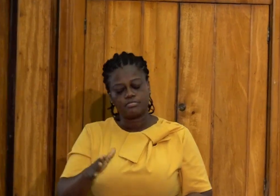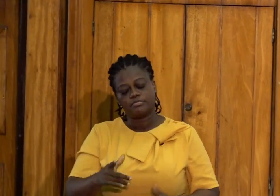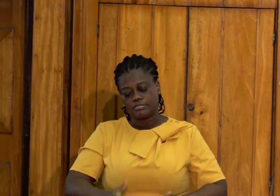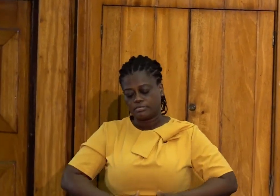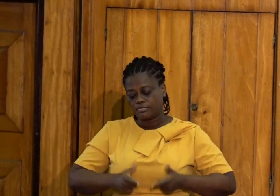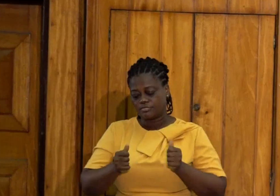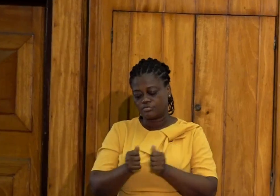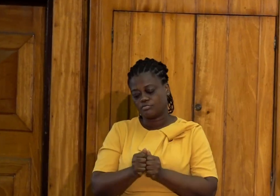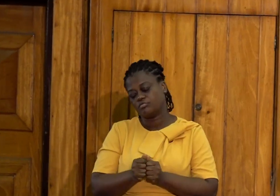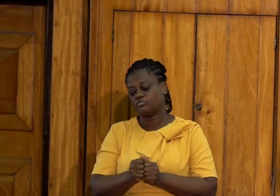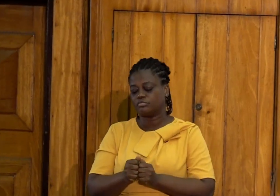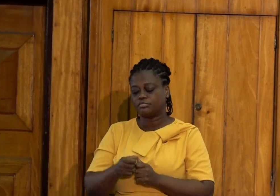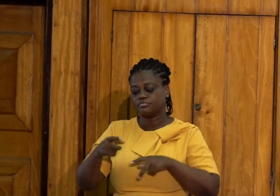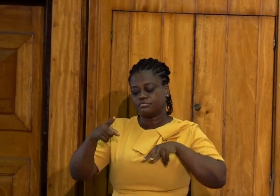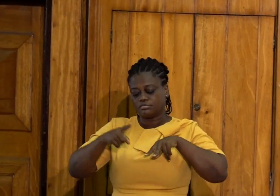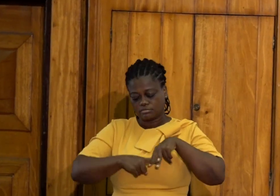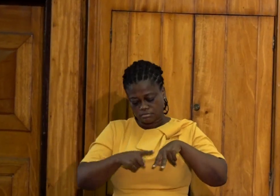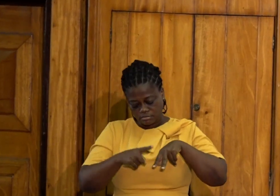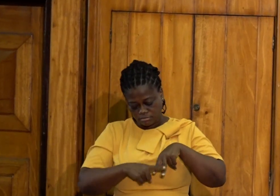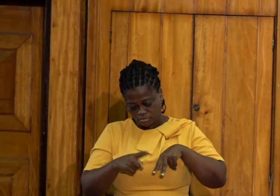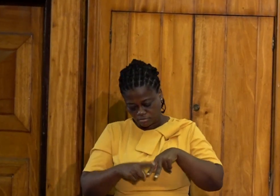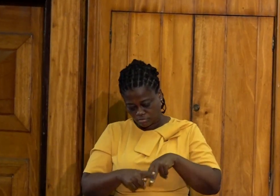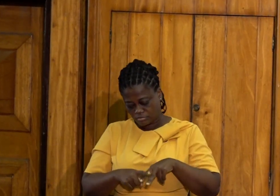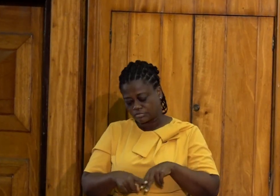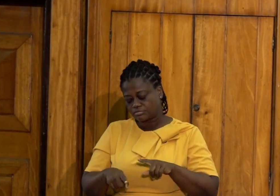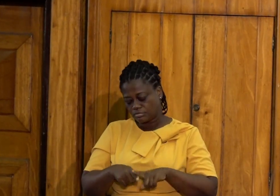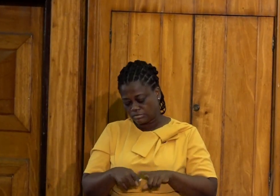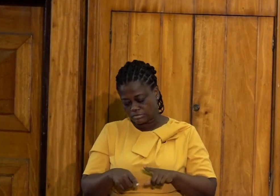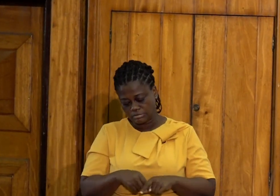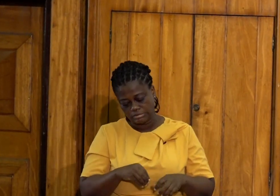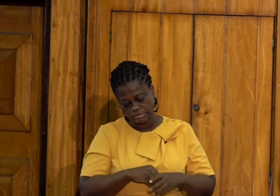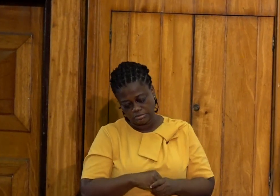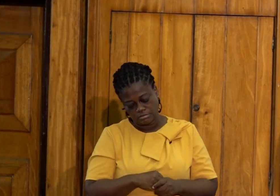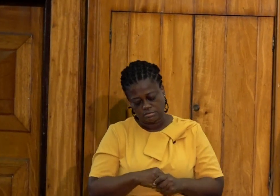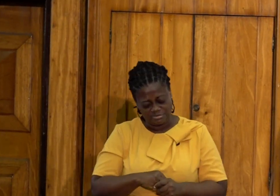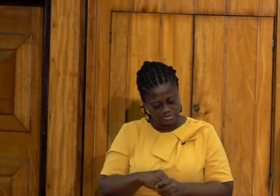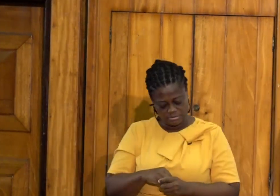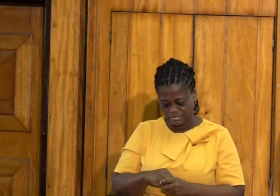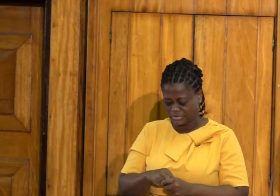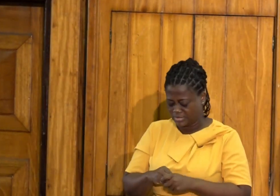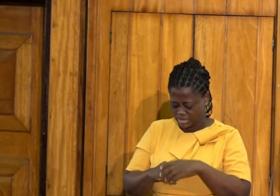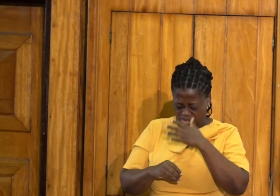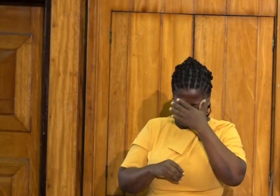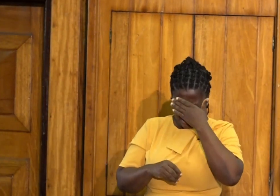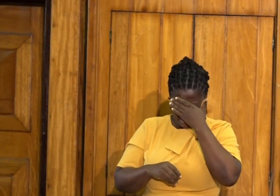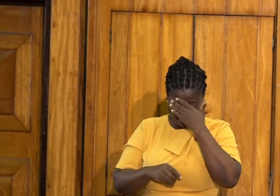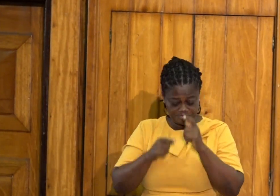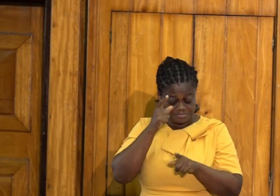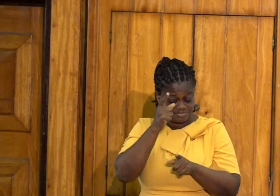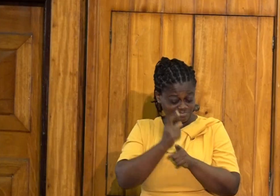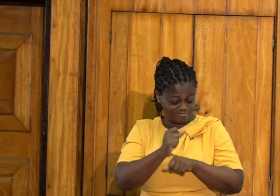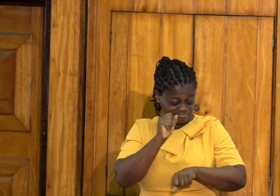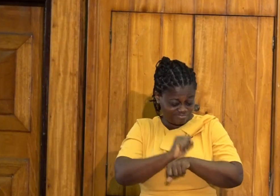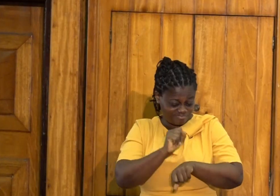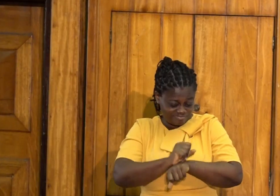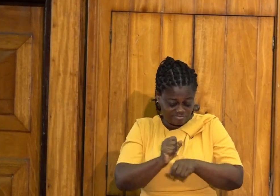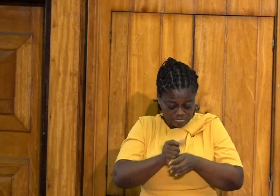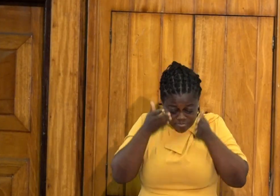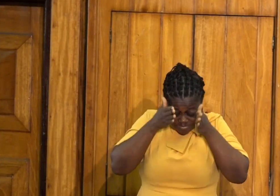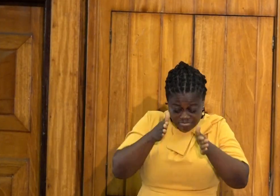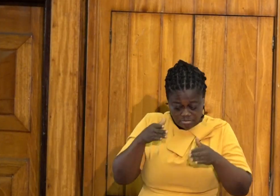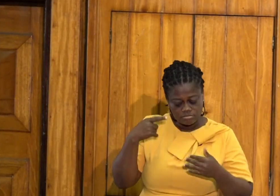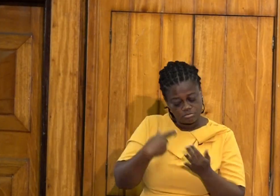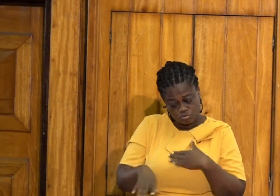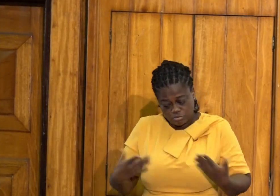Screened VIAC Positive in Harare, Zimbabwe, 2024. This work focuses on what happens